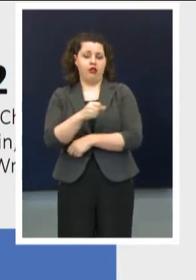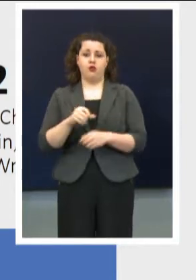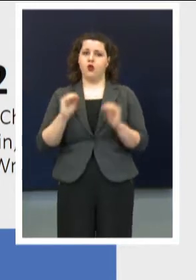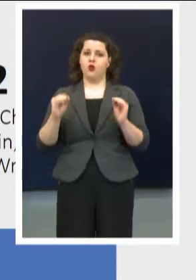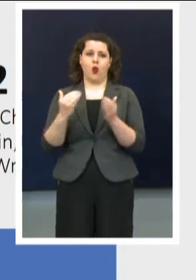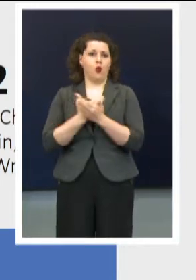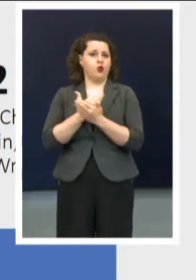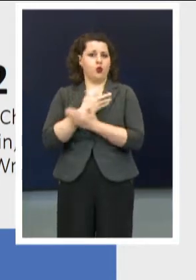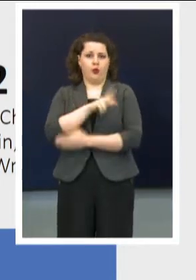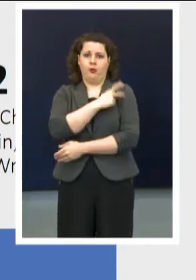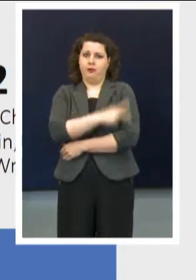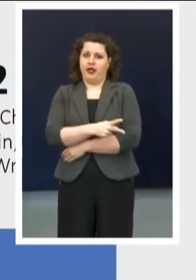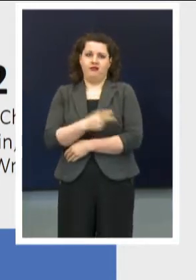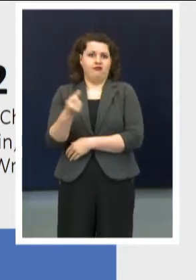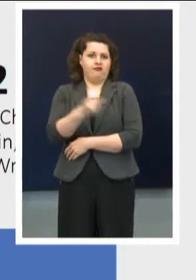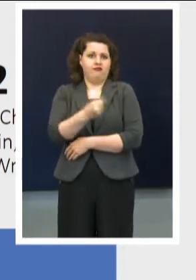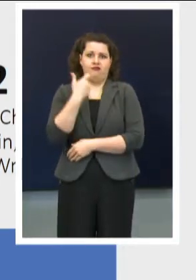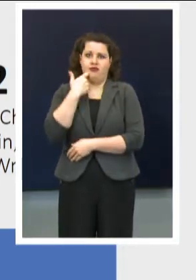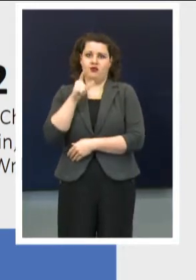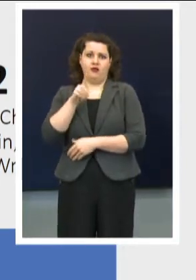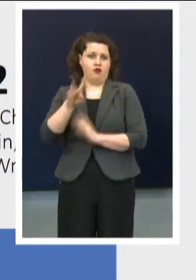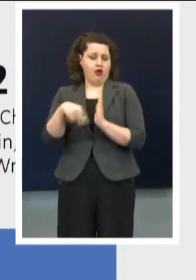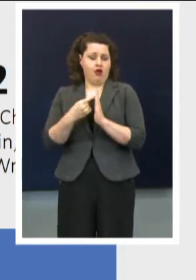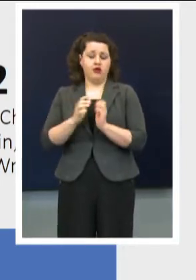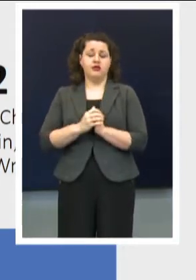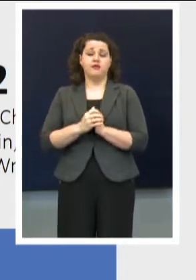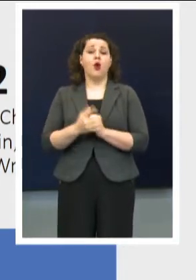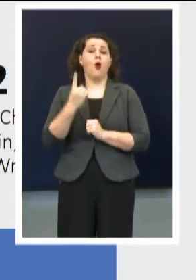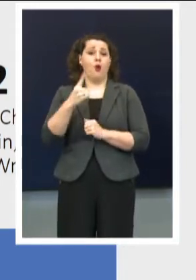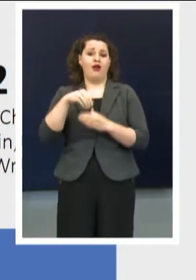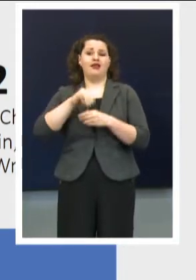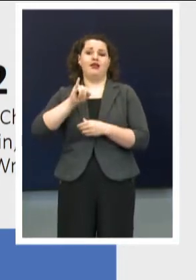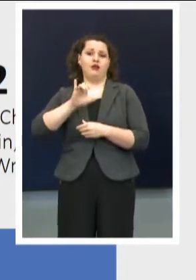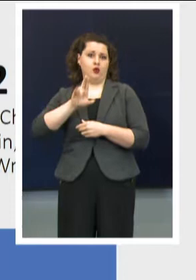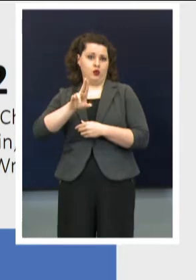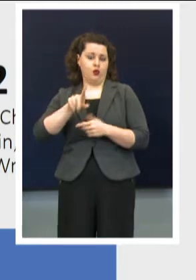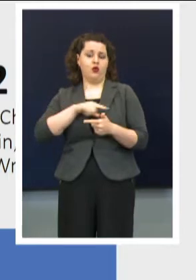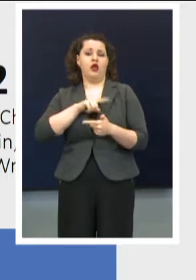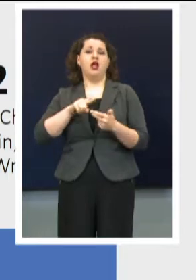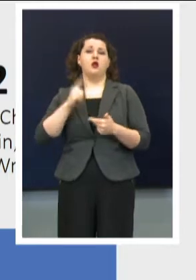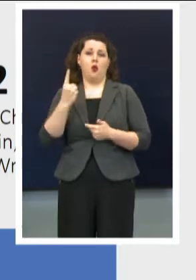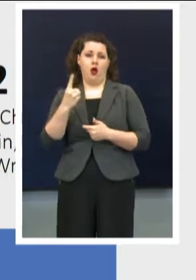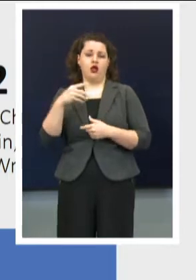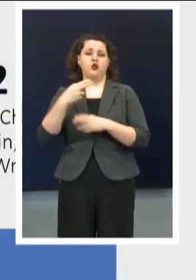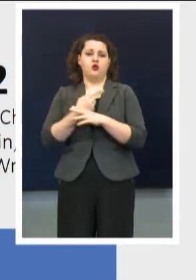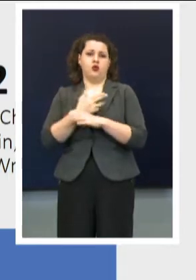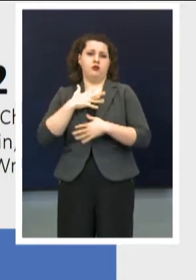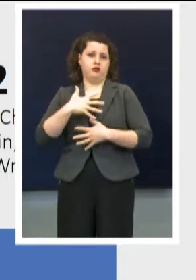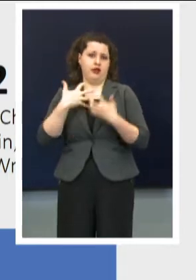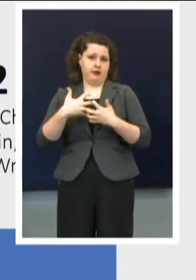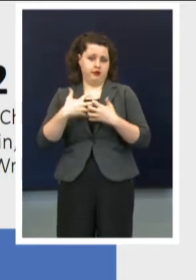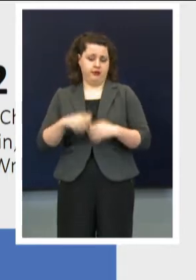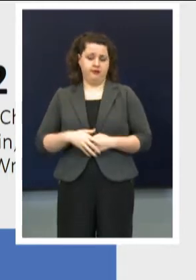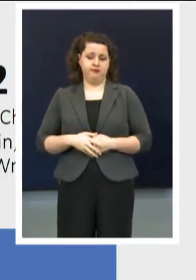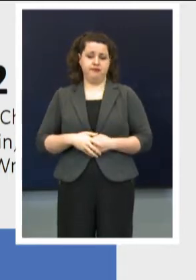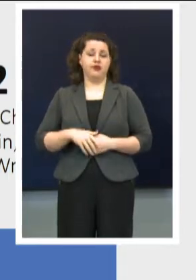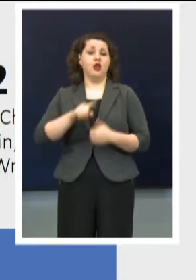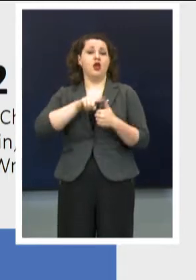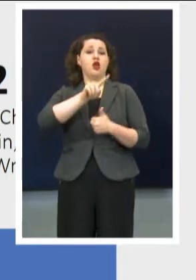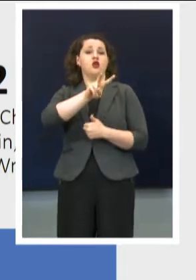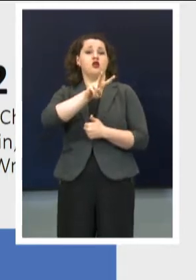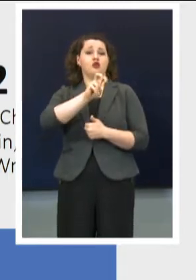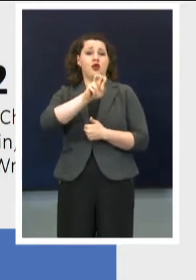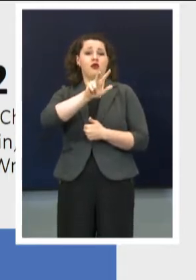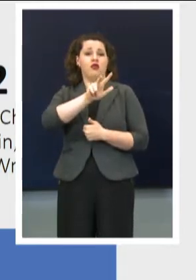were admitted in the last 24 hours. One is in an ICU and one was on a ventilator. There were